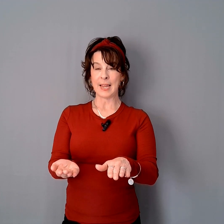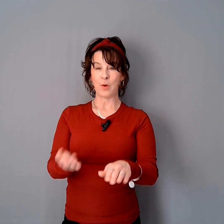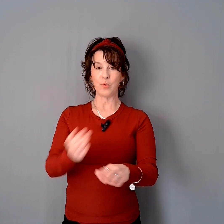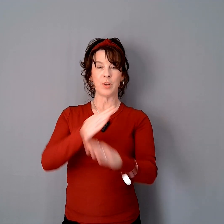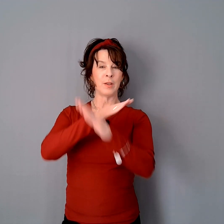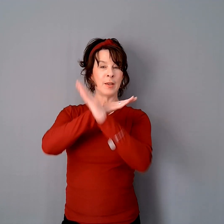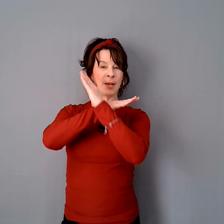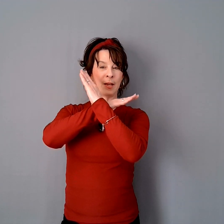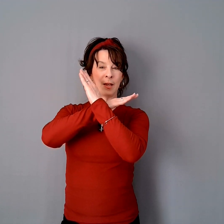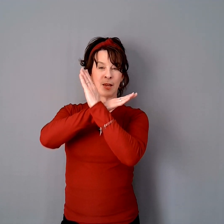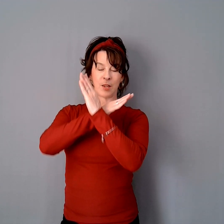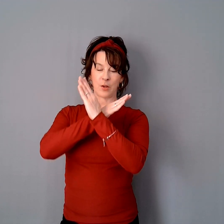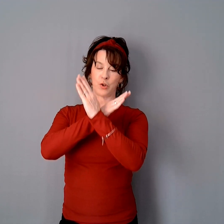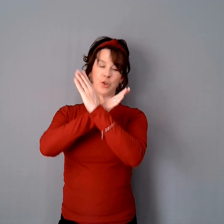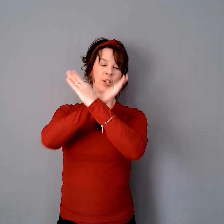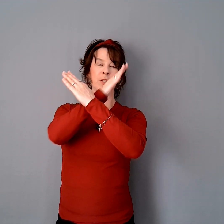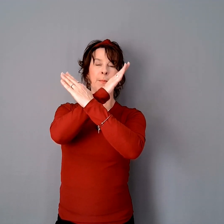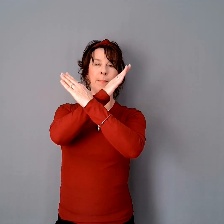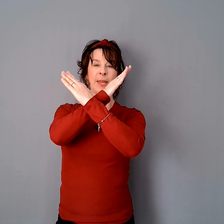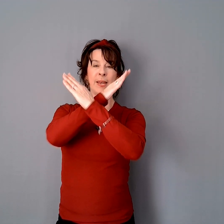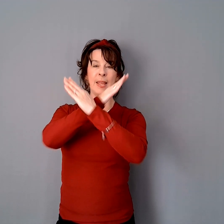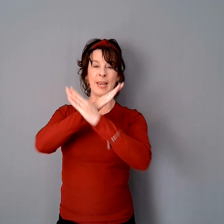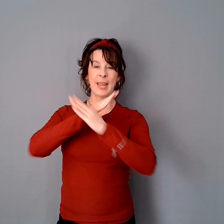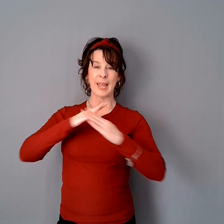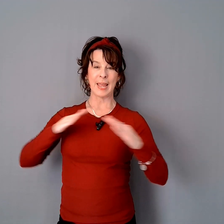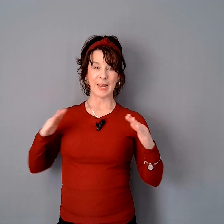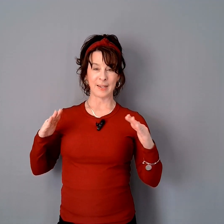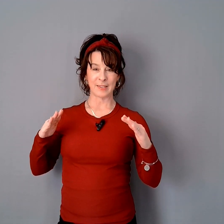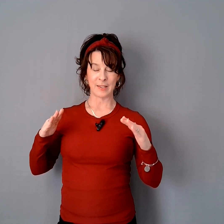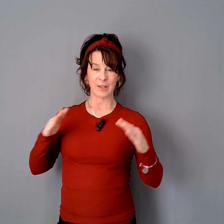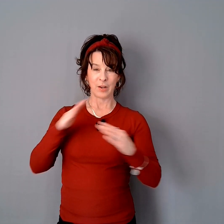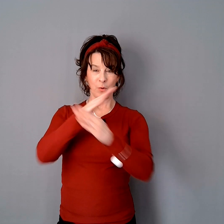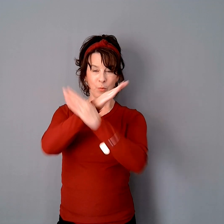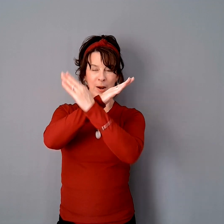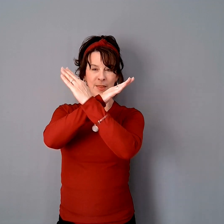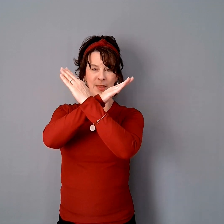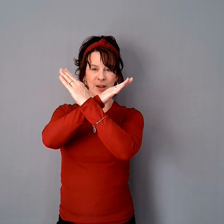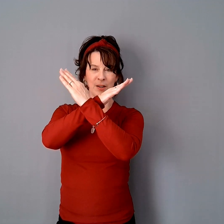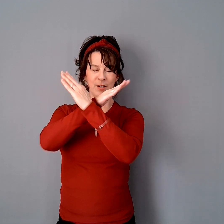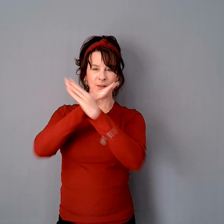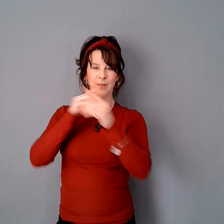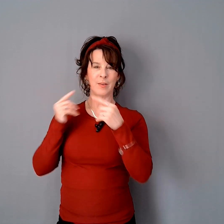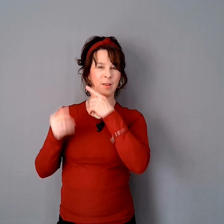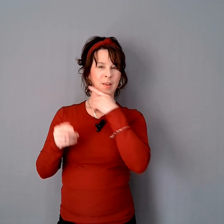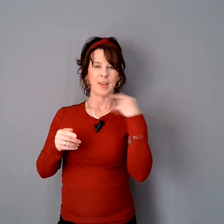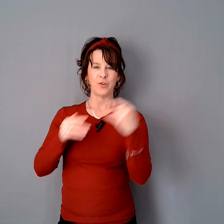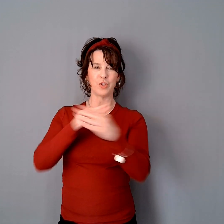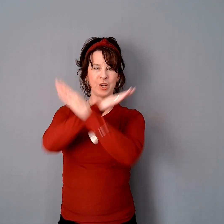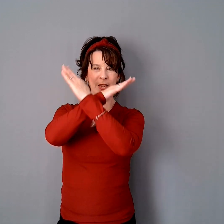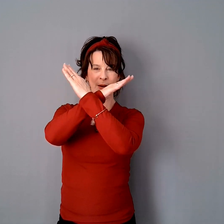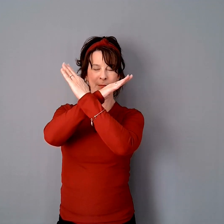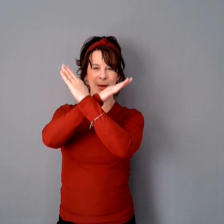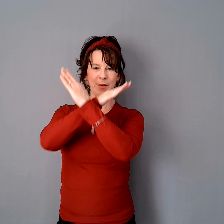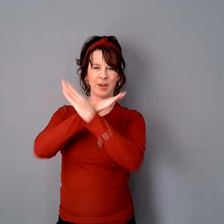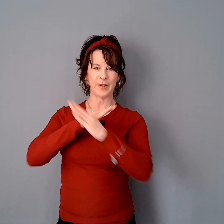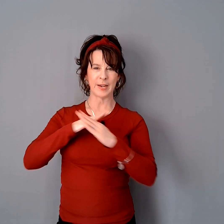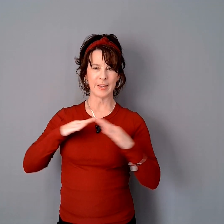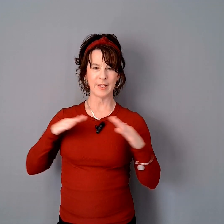sound, you're just making an X right there in your chin, mouth area,